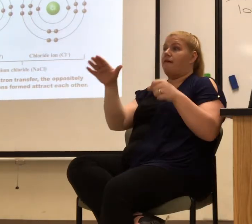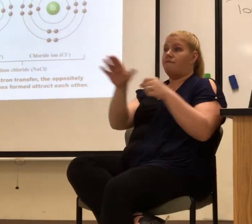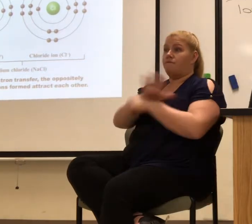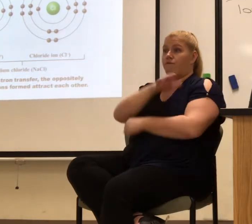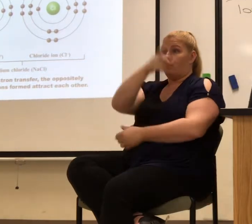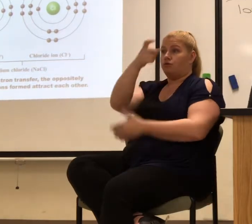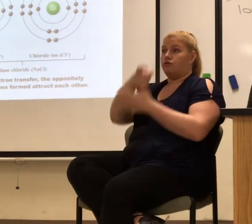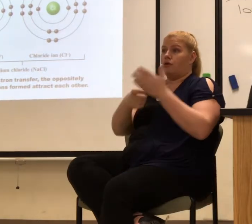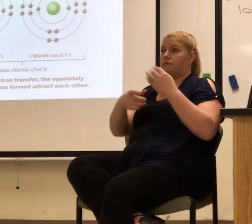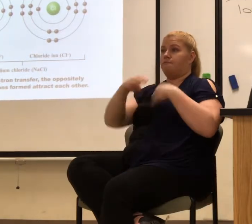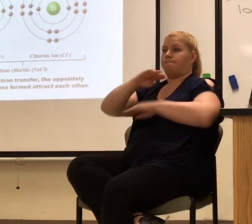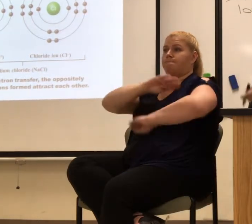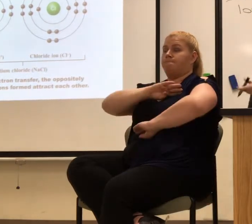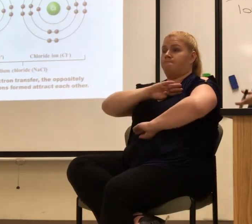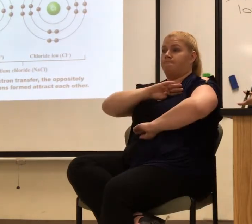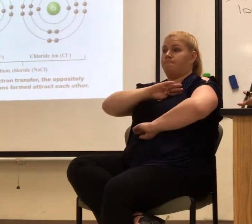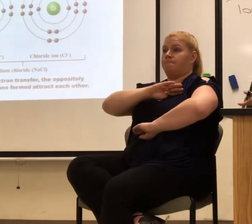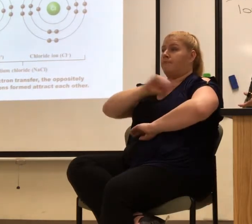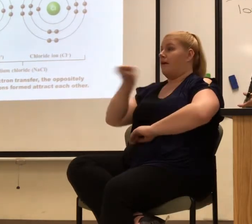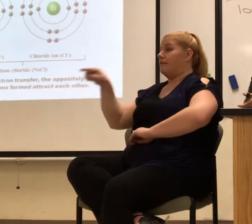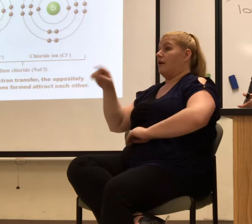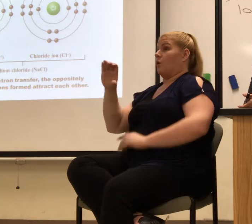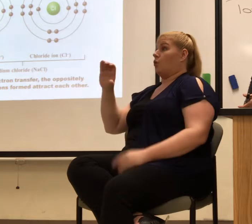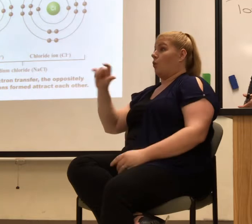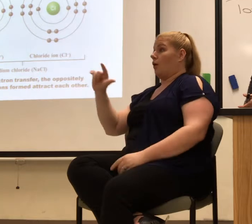and chloride ion.